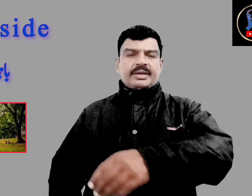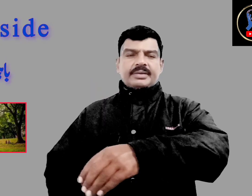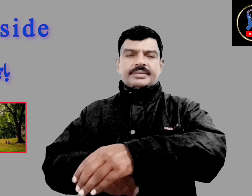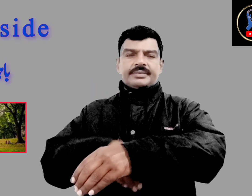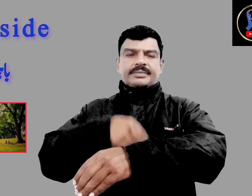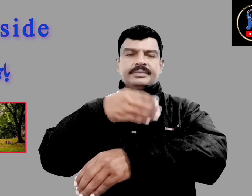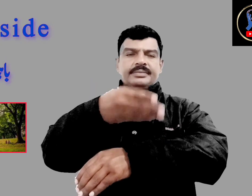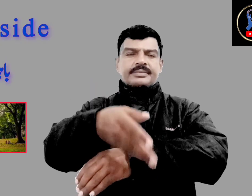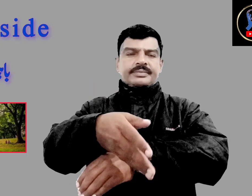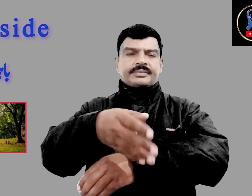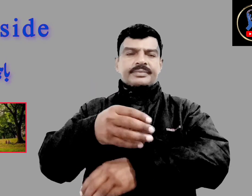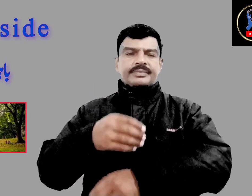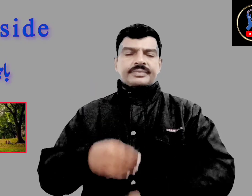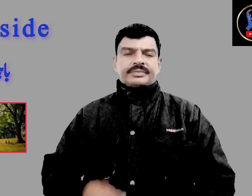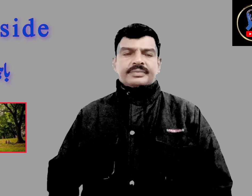outside,